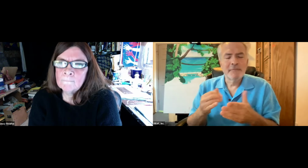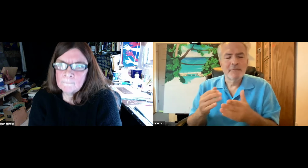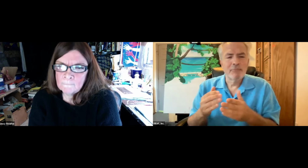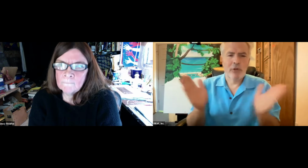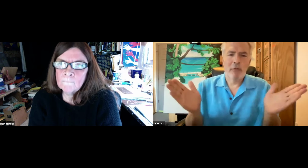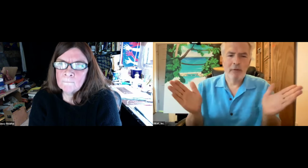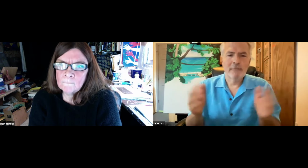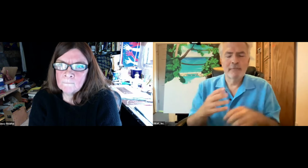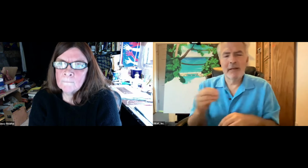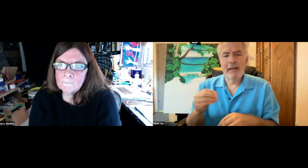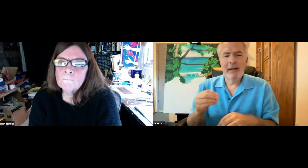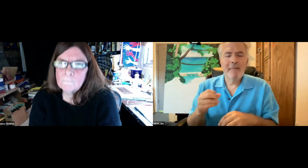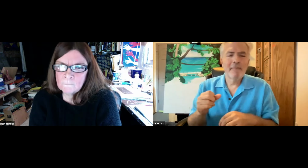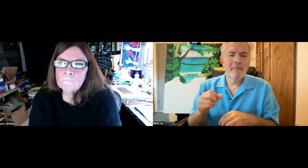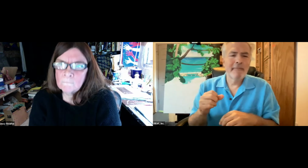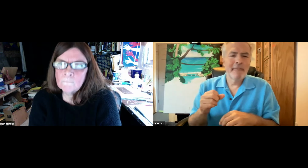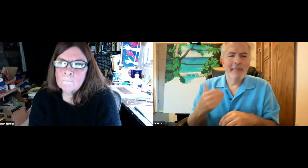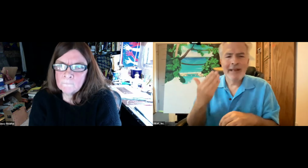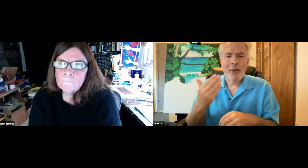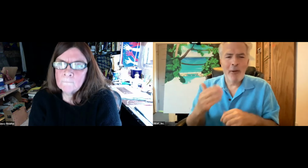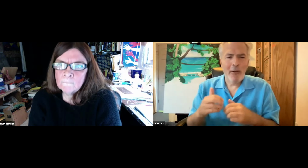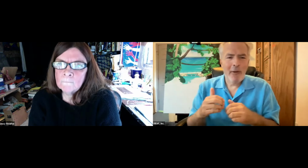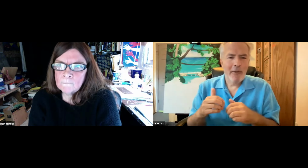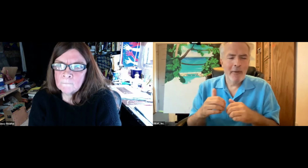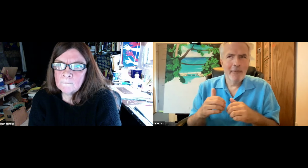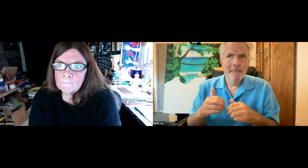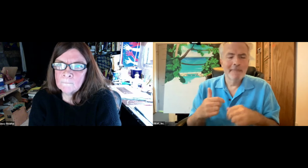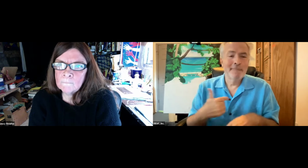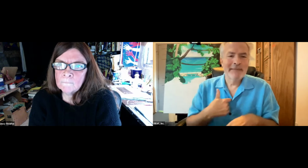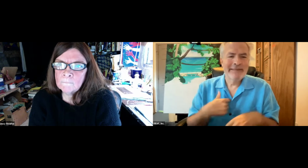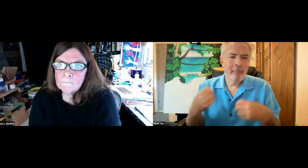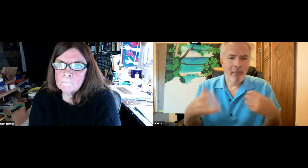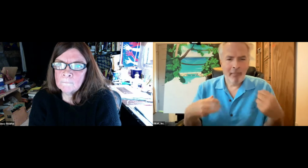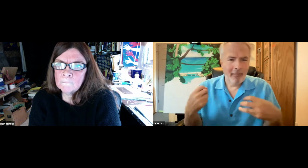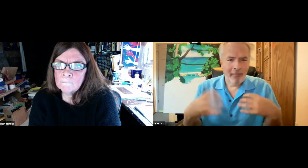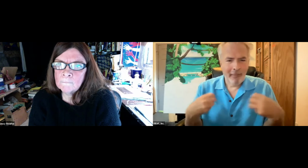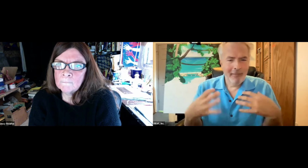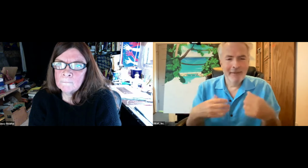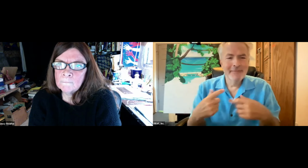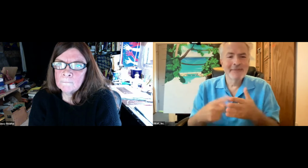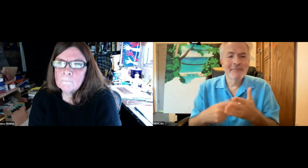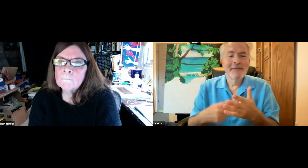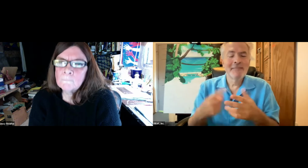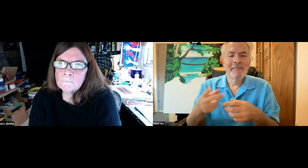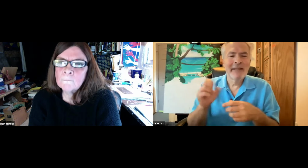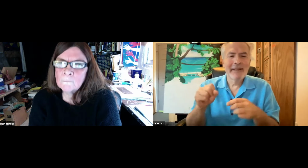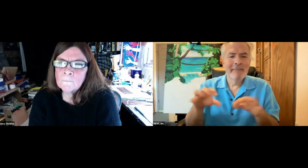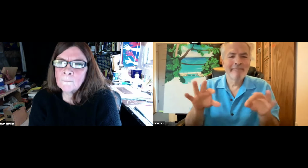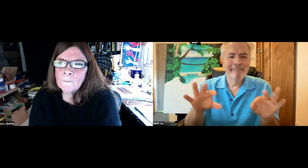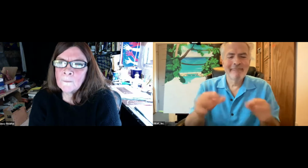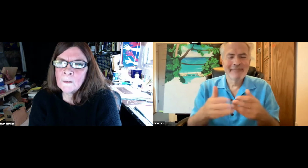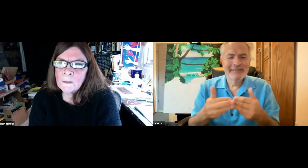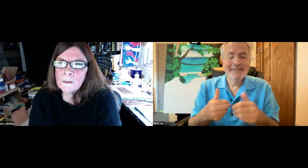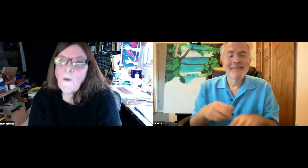topic. They're familiar with art in general. And they're, they know me, they know how I